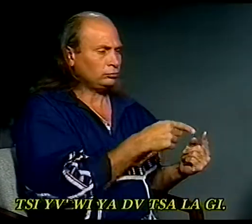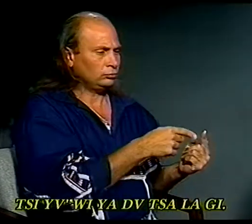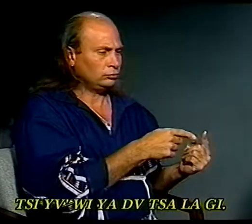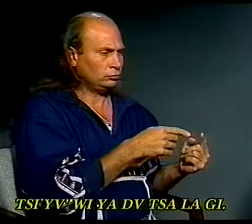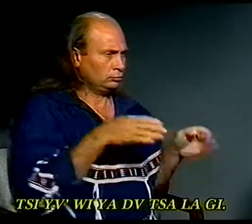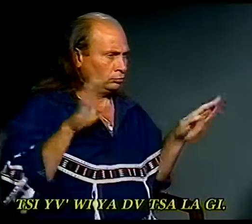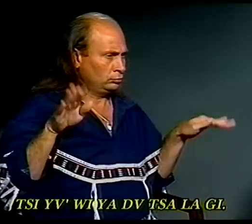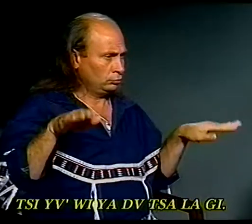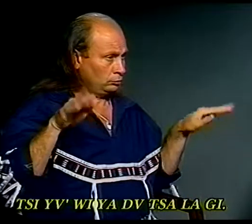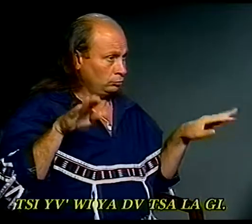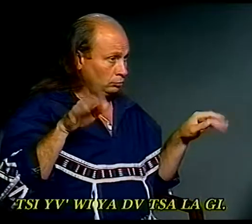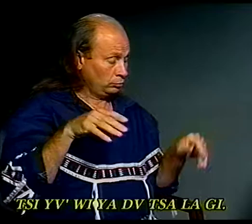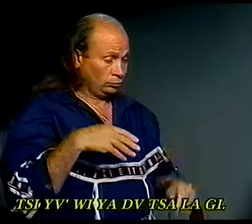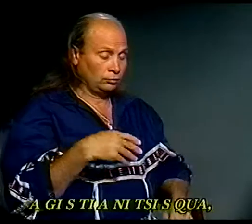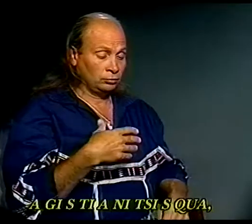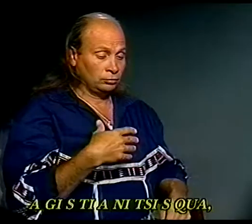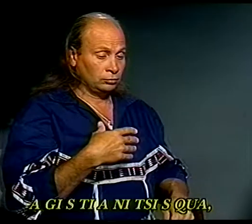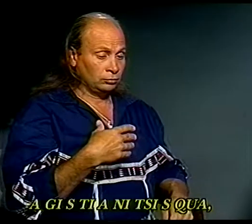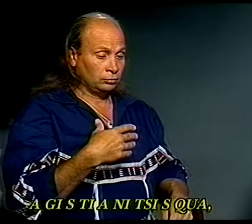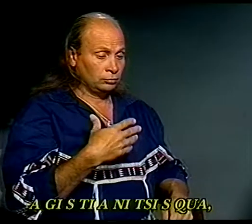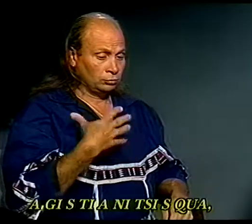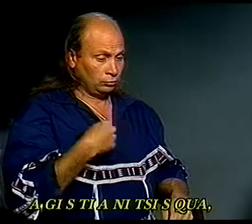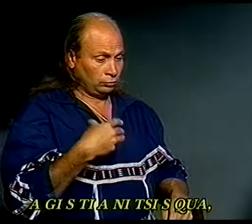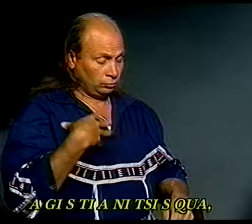Agichi, ani jishqua.